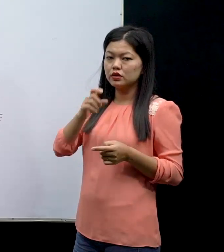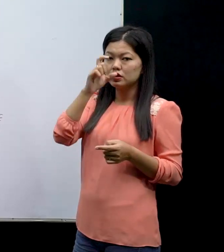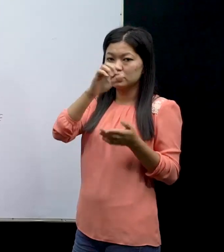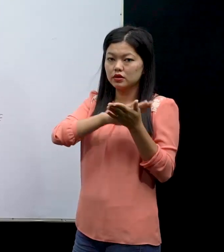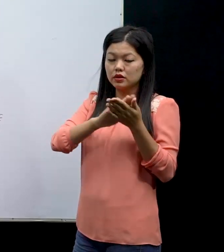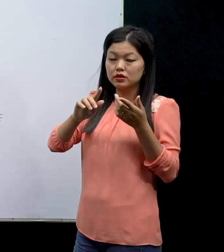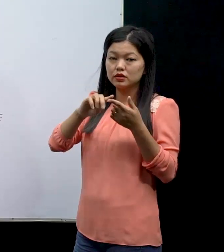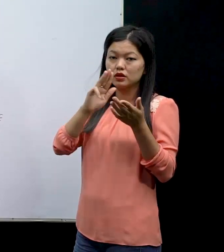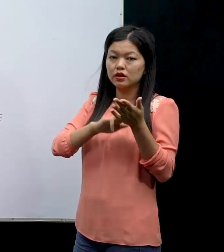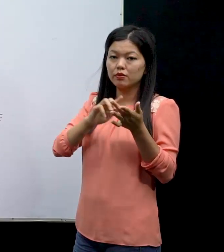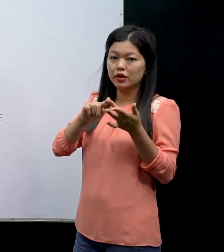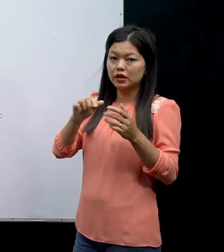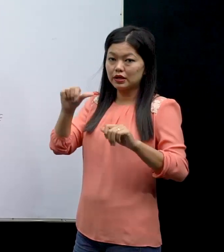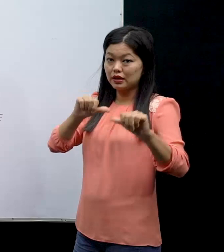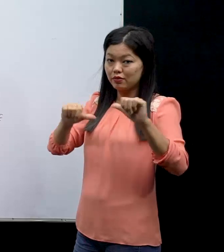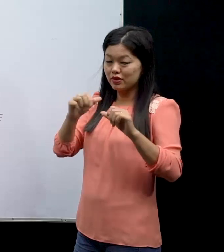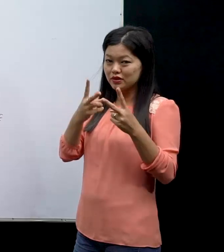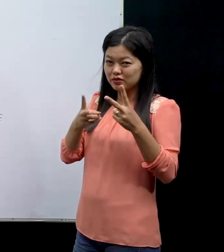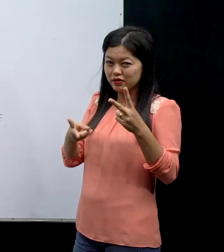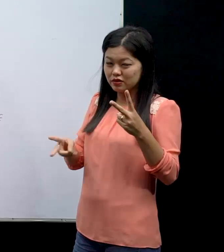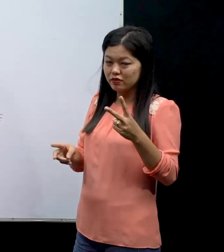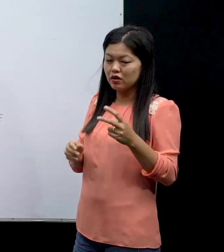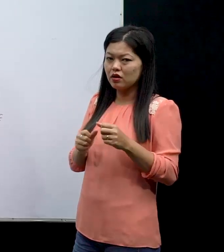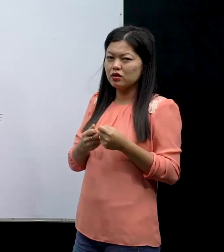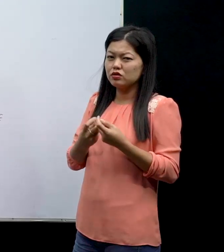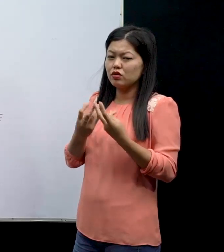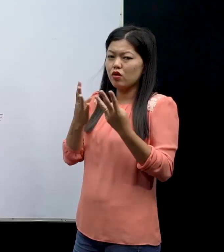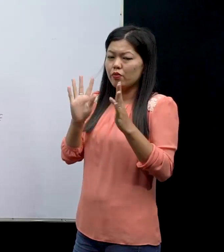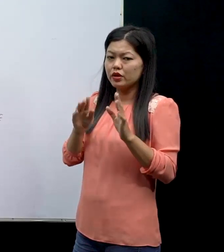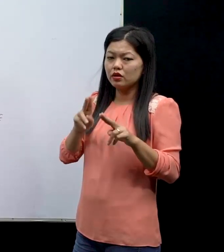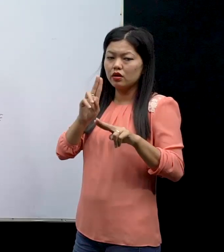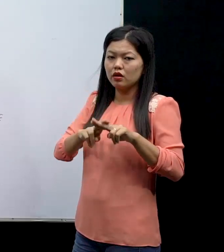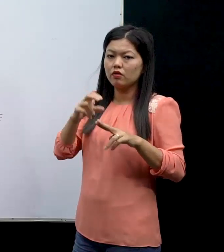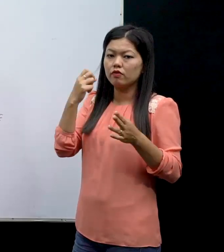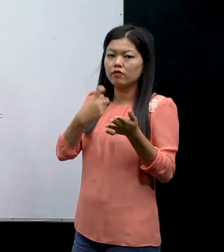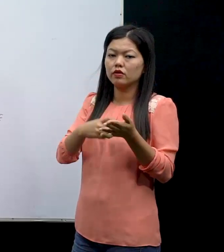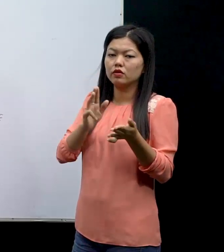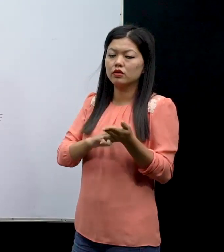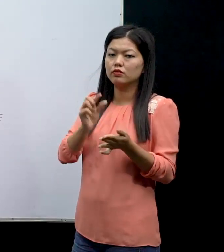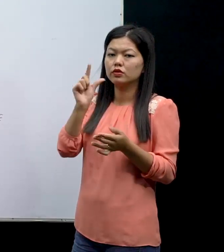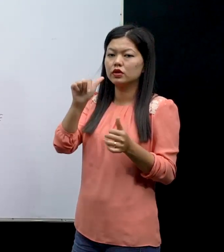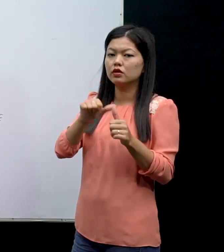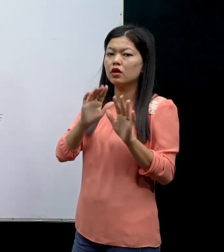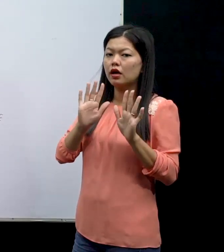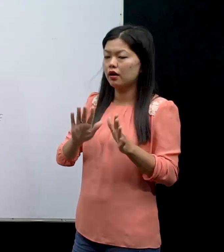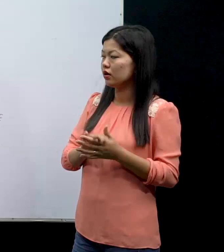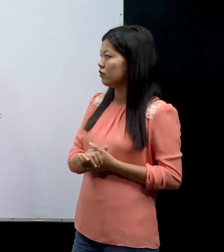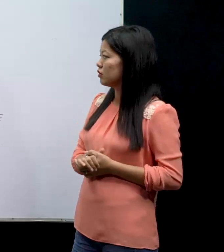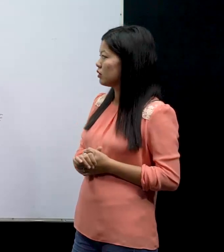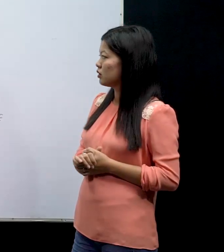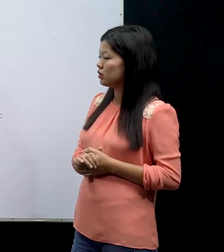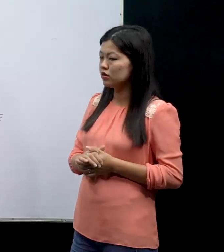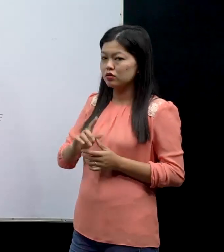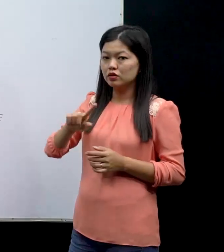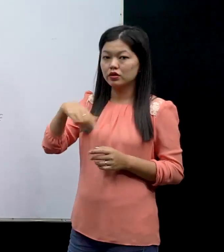H2SO4, HNO3, like we have many chemical formula, right? So the next topic which we are